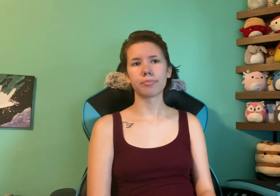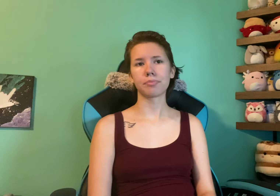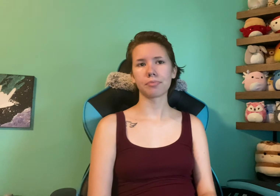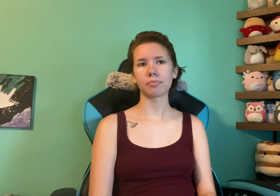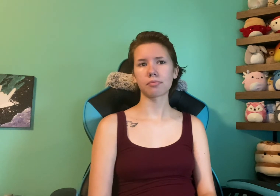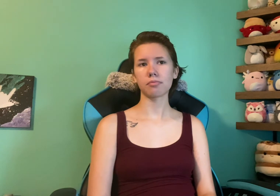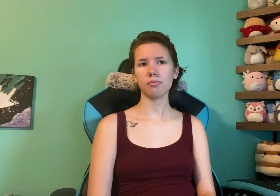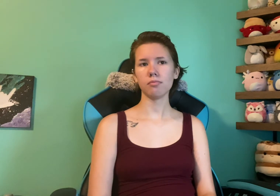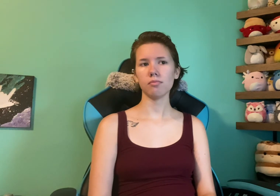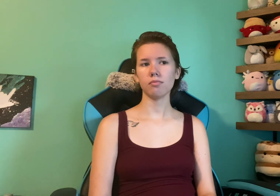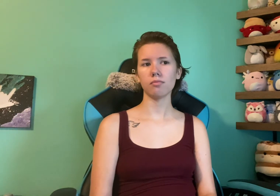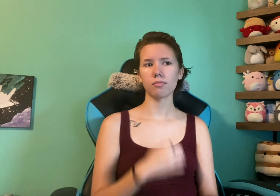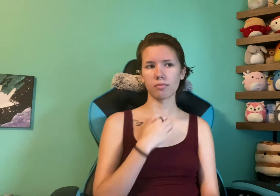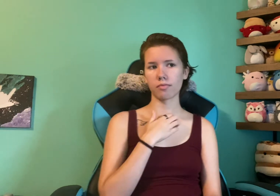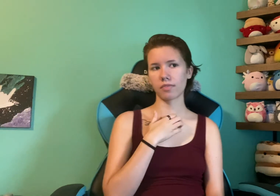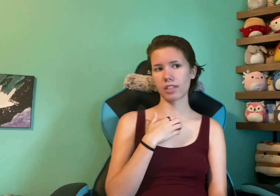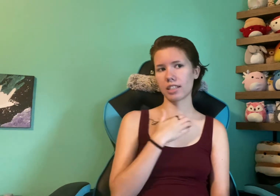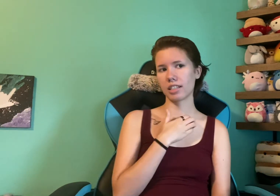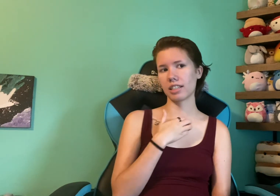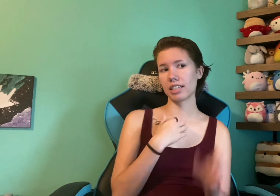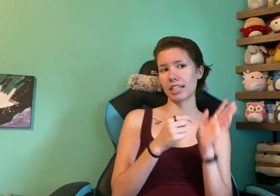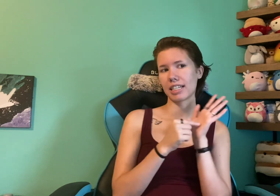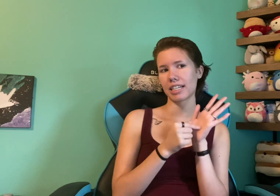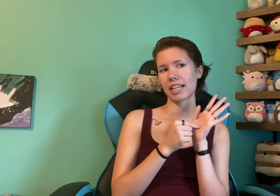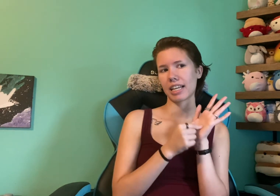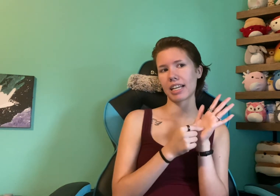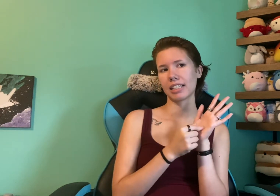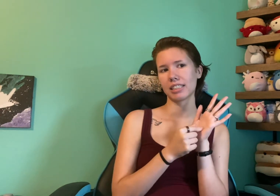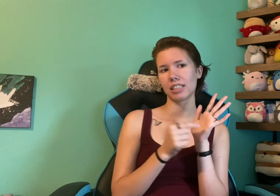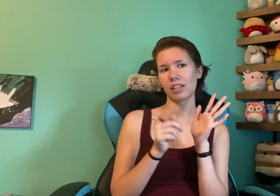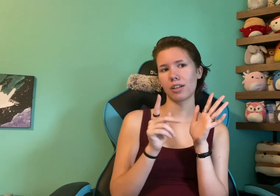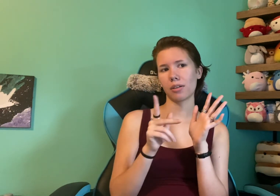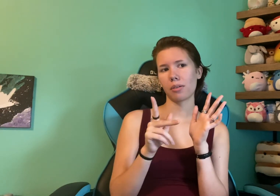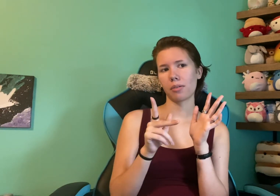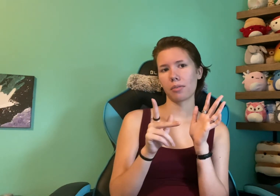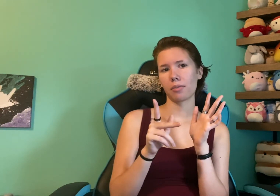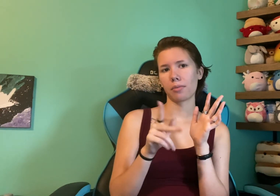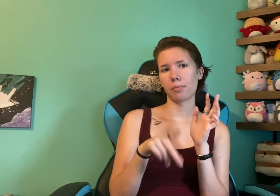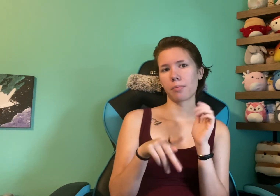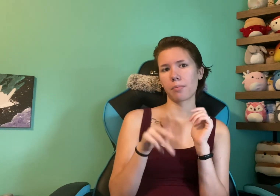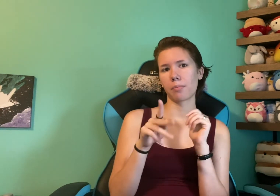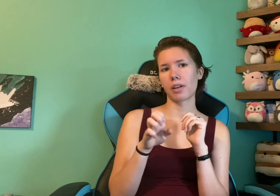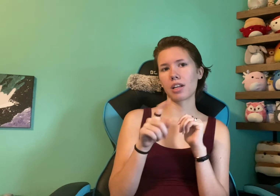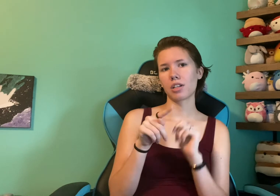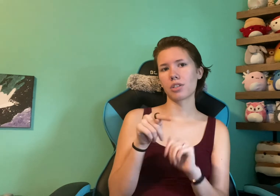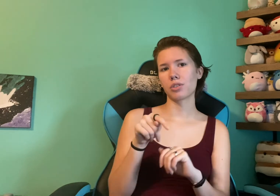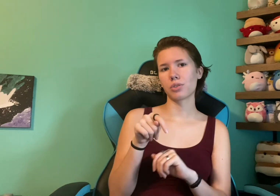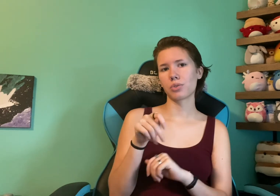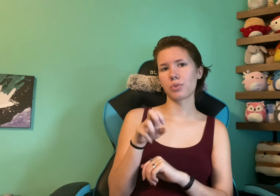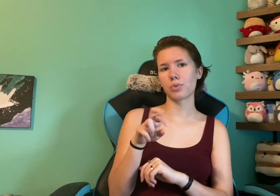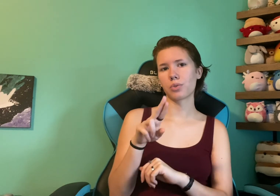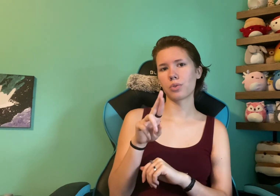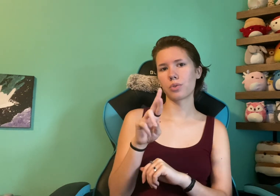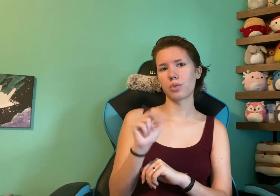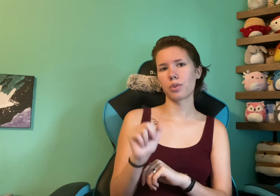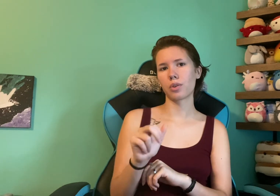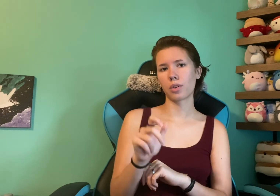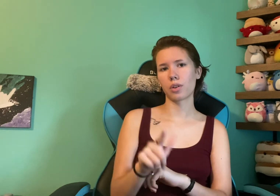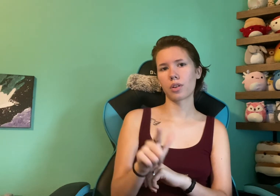But it indicates some sort of peculiar event in the early solar system that gave this moon a motion in contrast to the